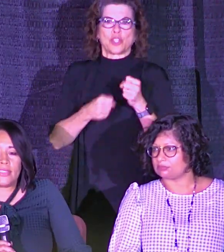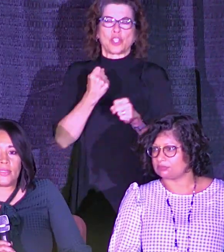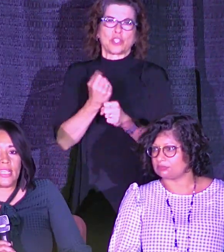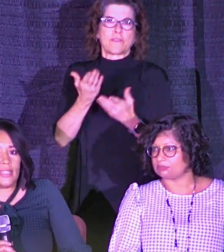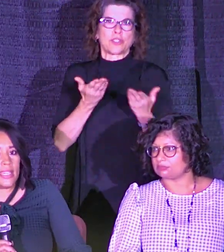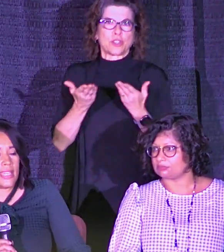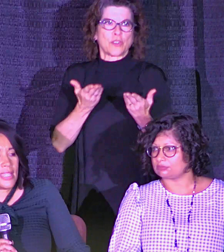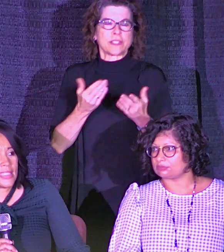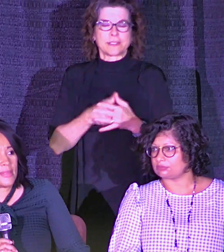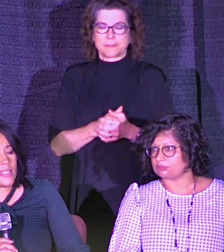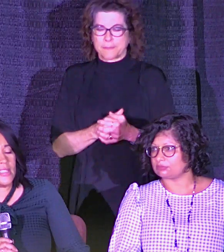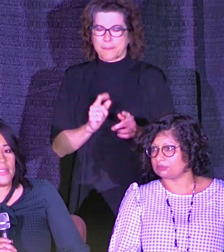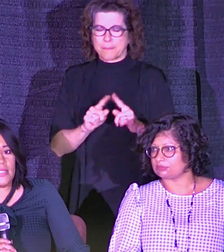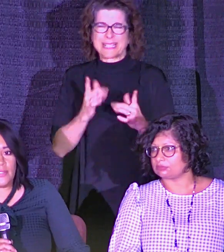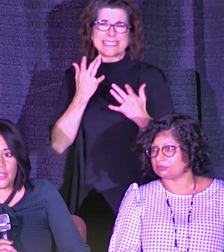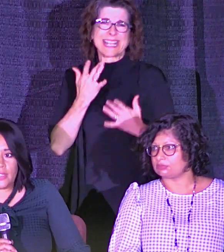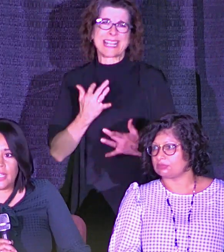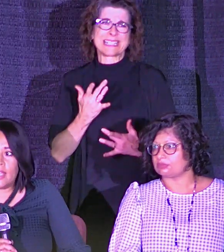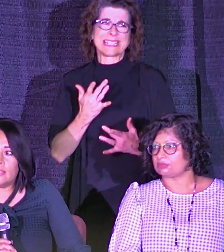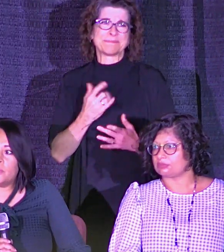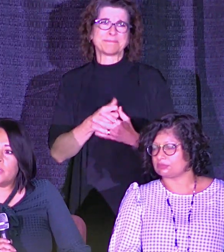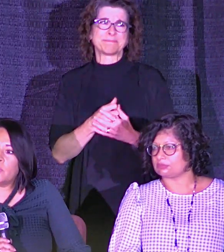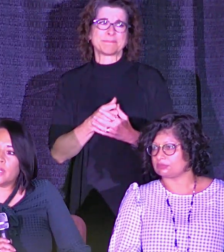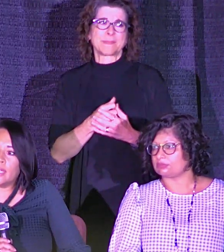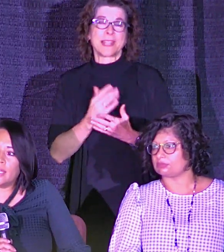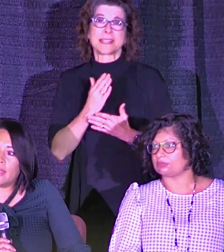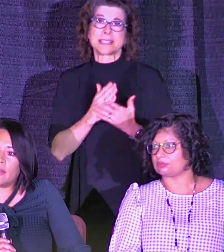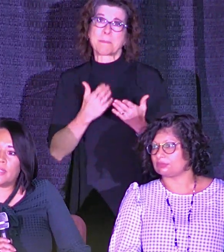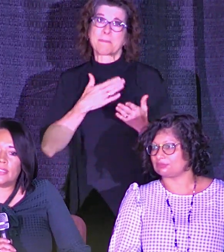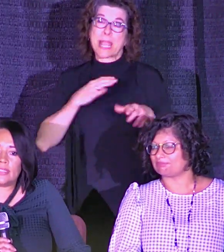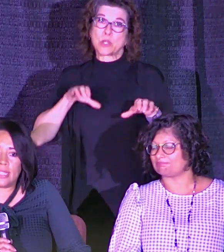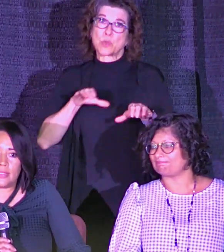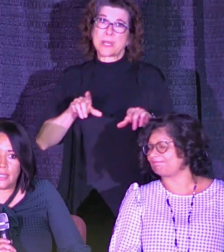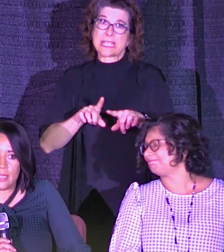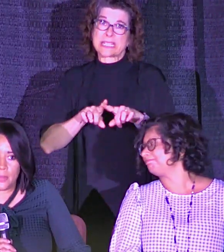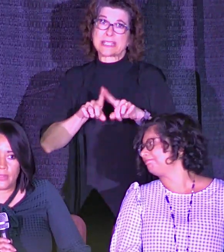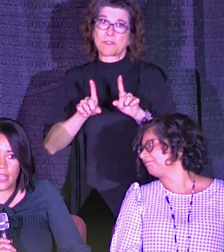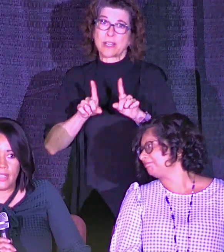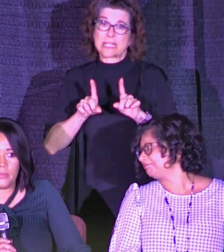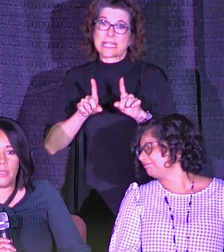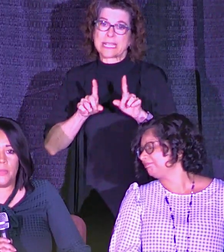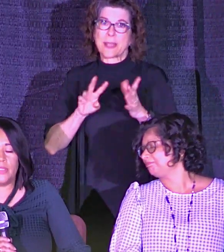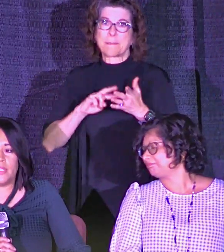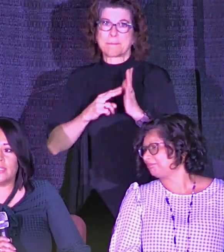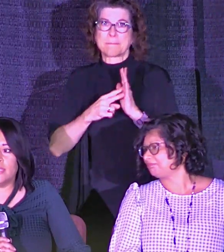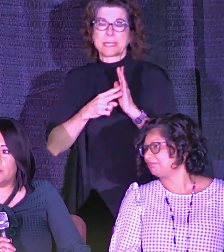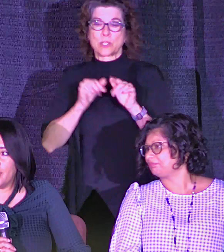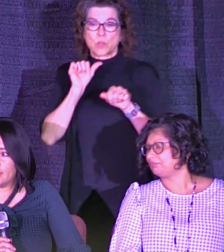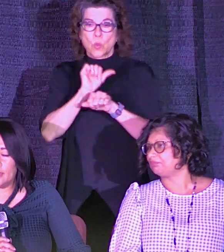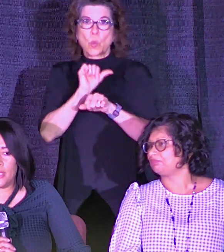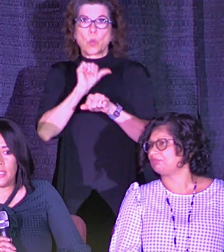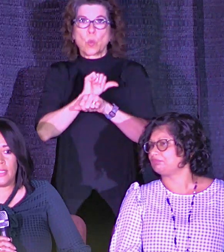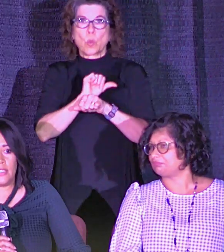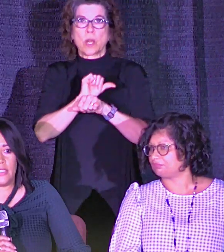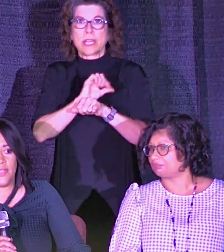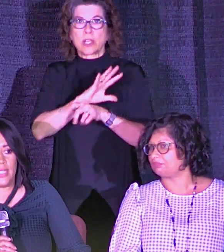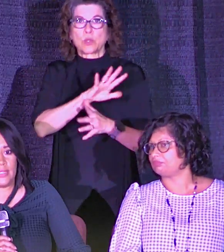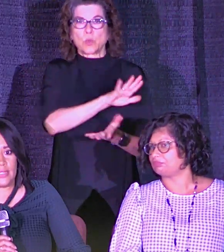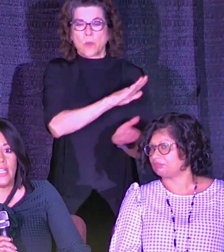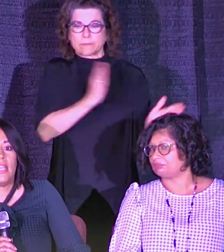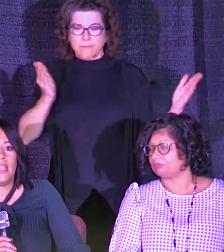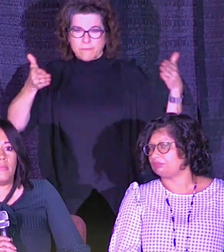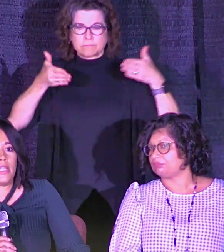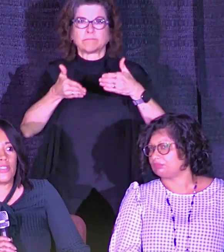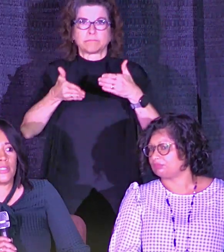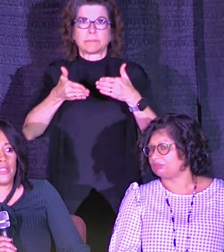And so sadly, I think some of the doing differently has been working always to center and amplify the people directly impacted by challenges